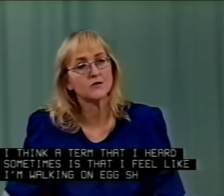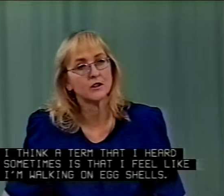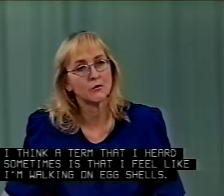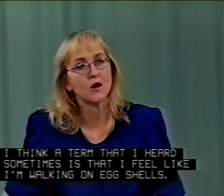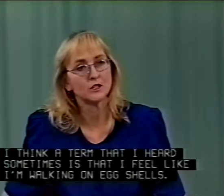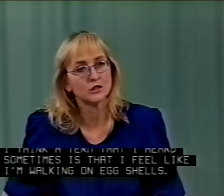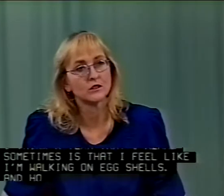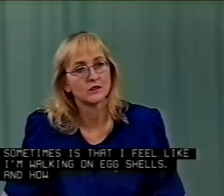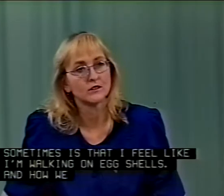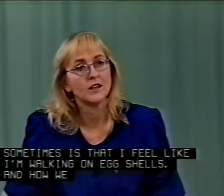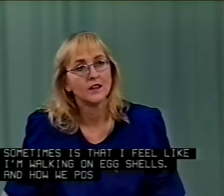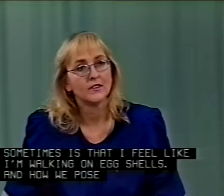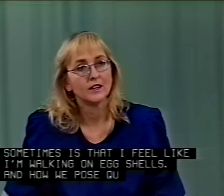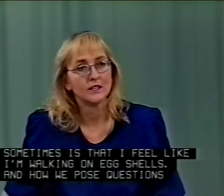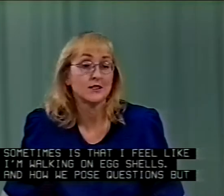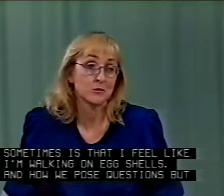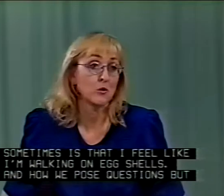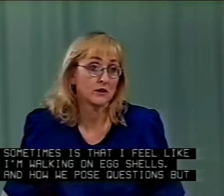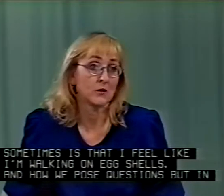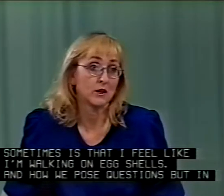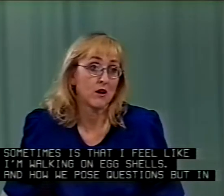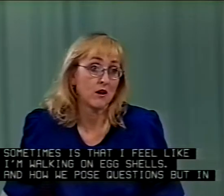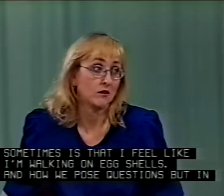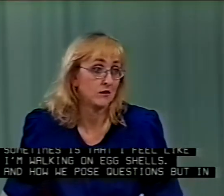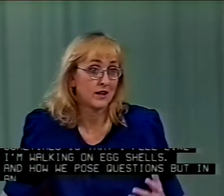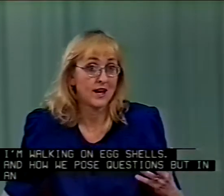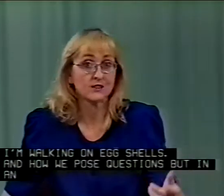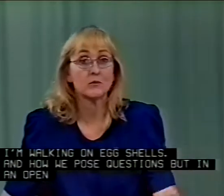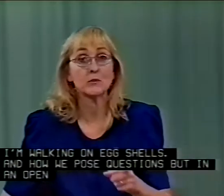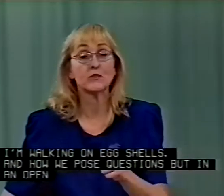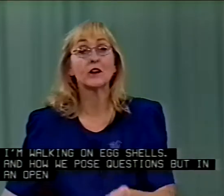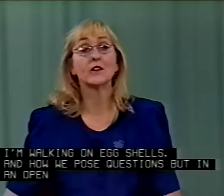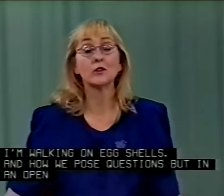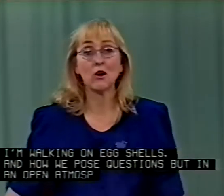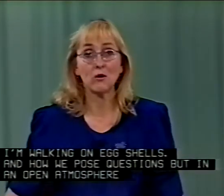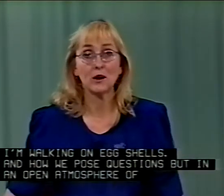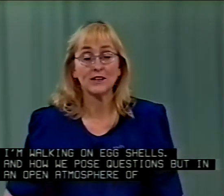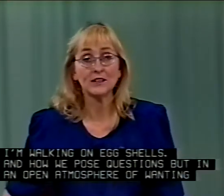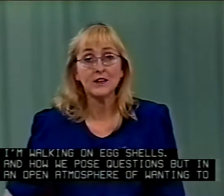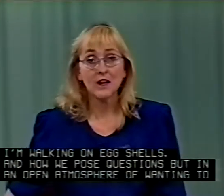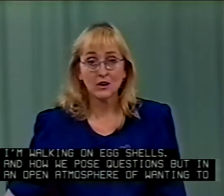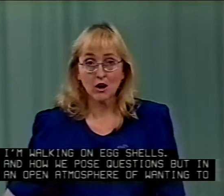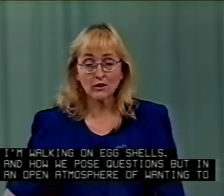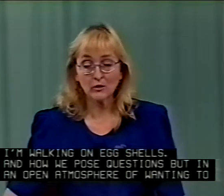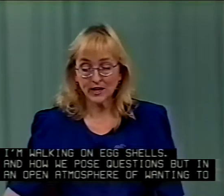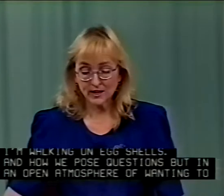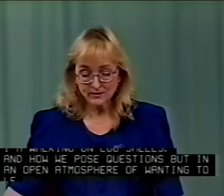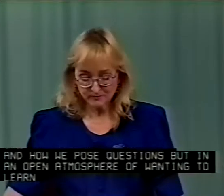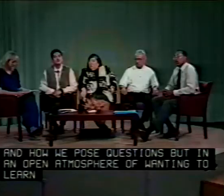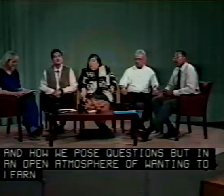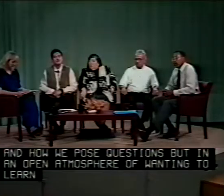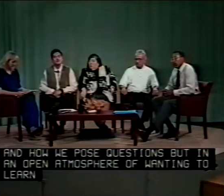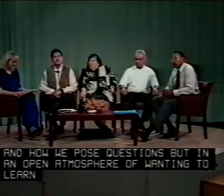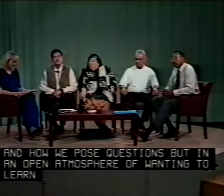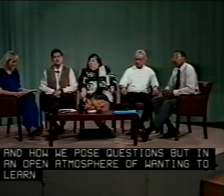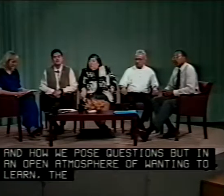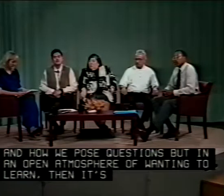of wanting to learn, then it is important that we call and ask on people. We've got another call waiting. Caller, go ahead.